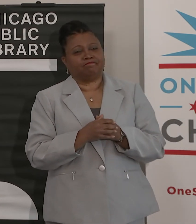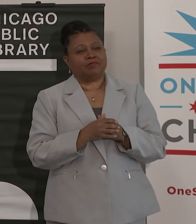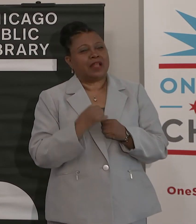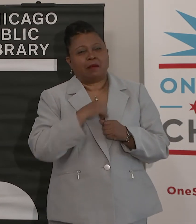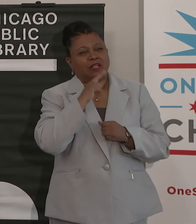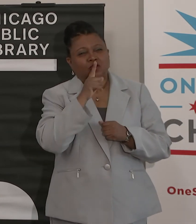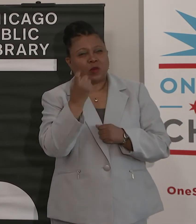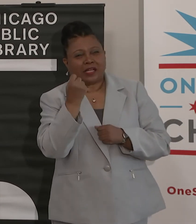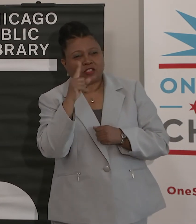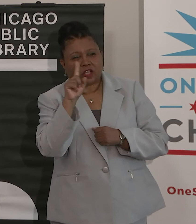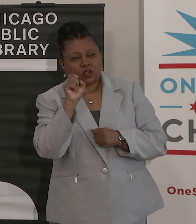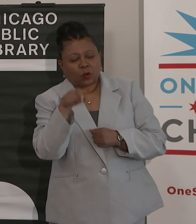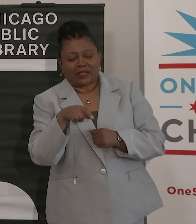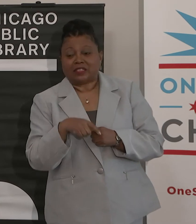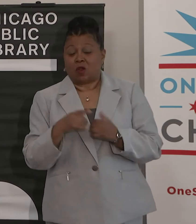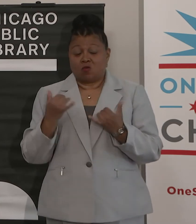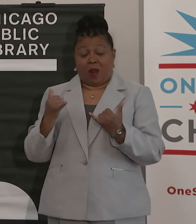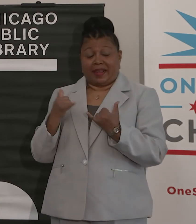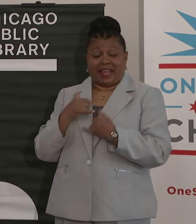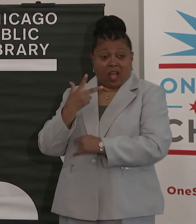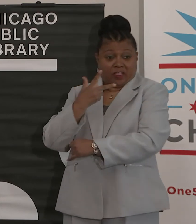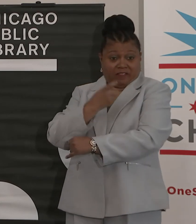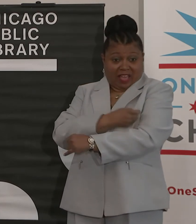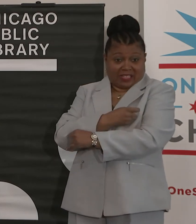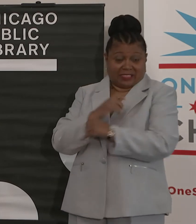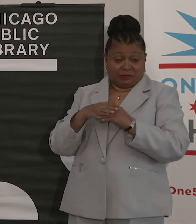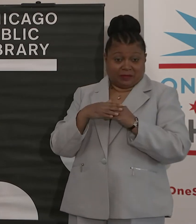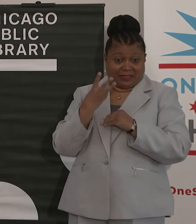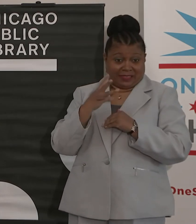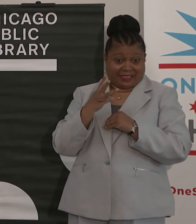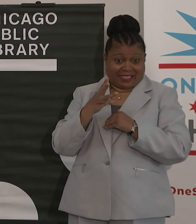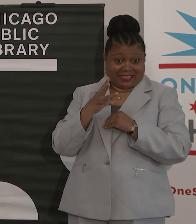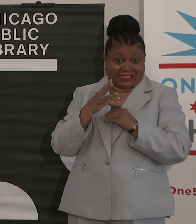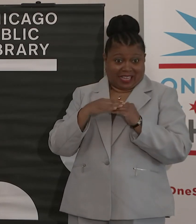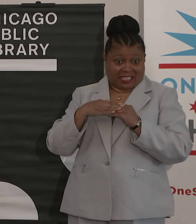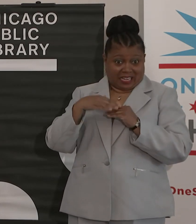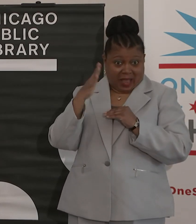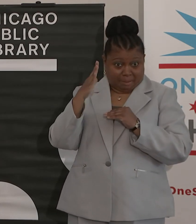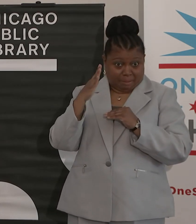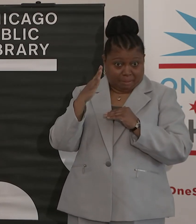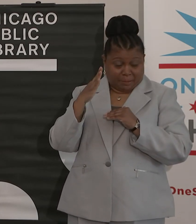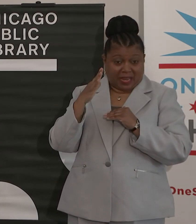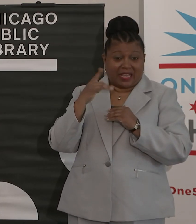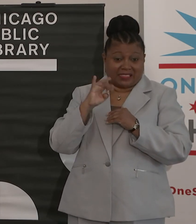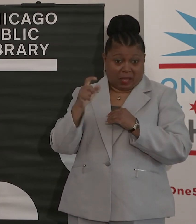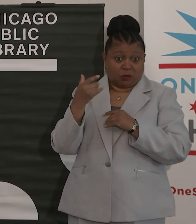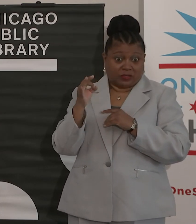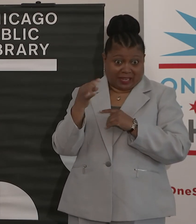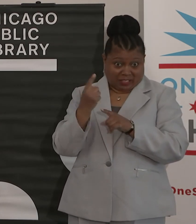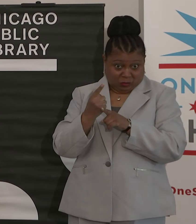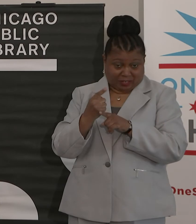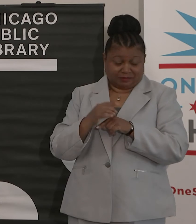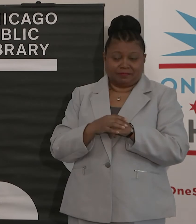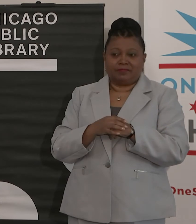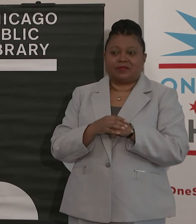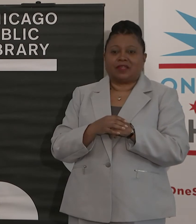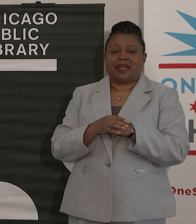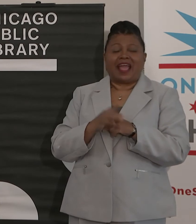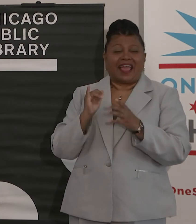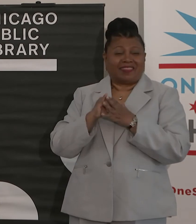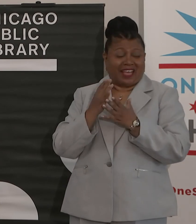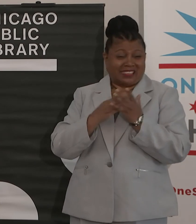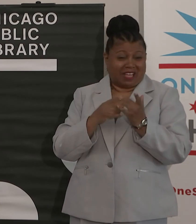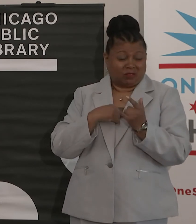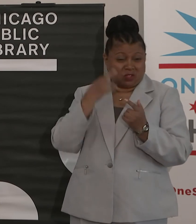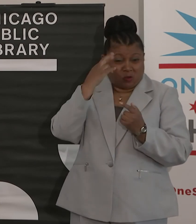I'm not sure I understand your question. So right now, the vaccination for 16 and up is April 19th, correct? Right. Is that